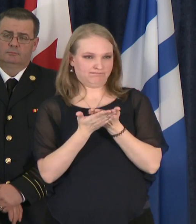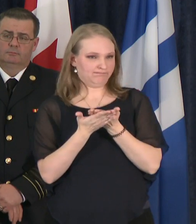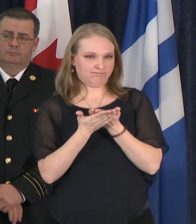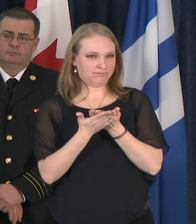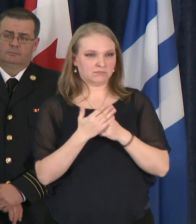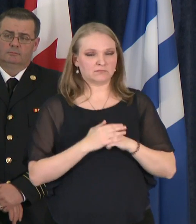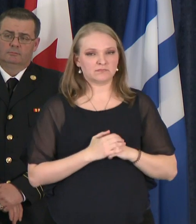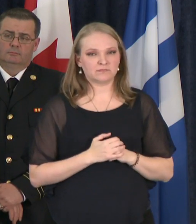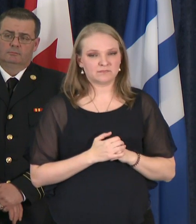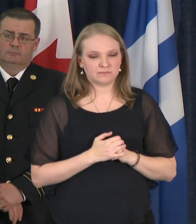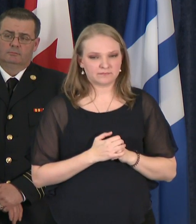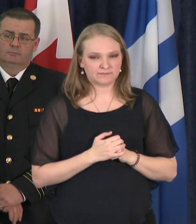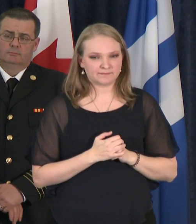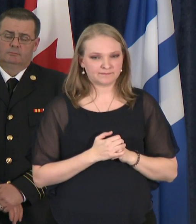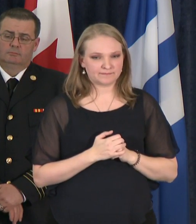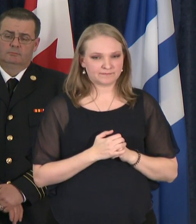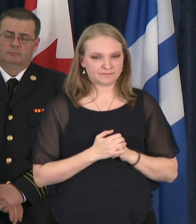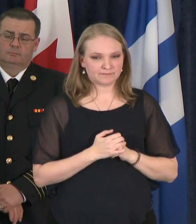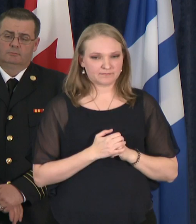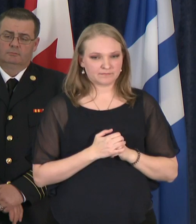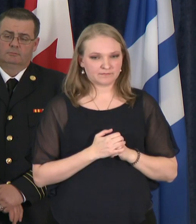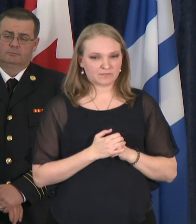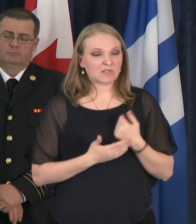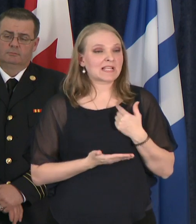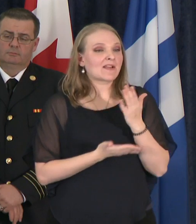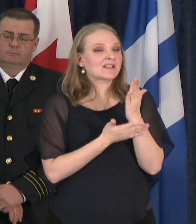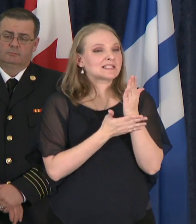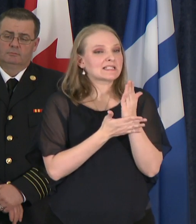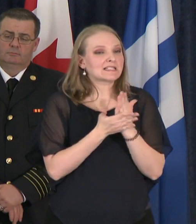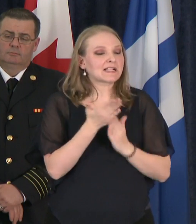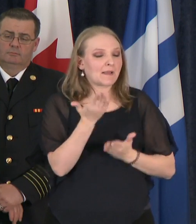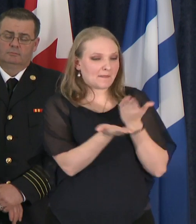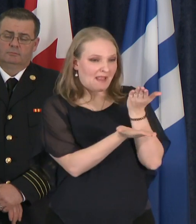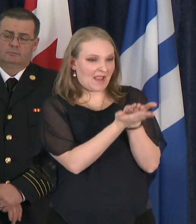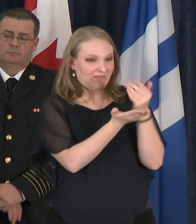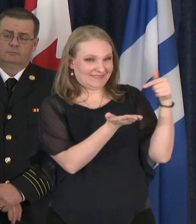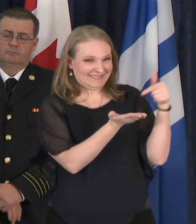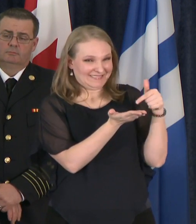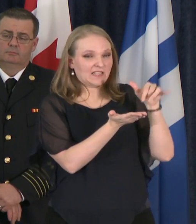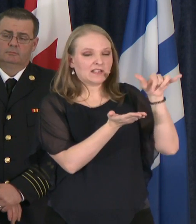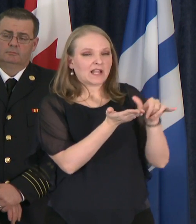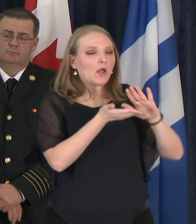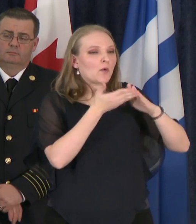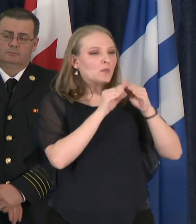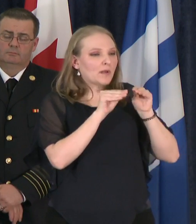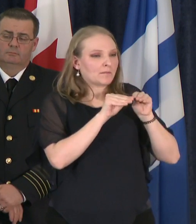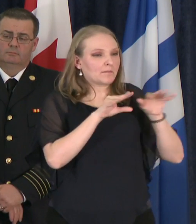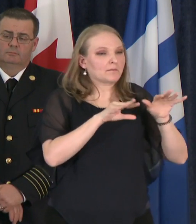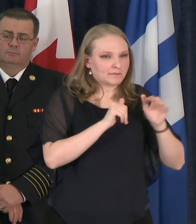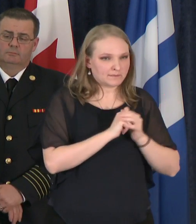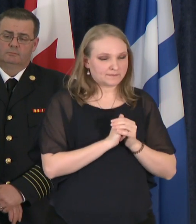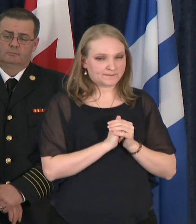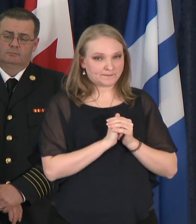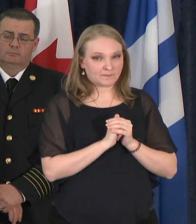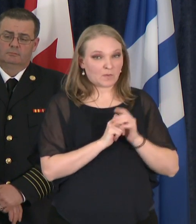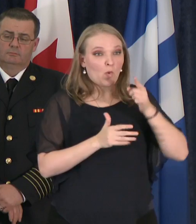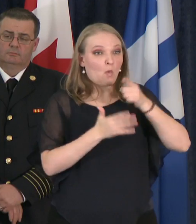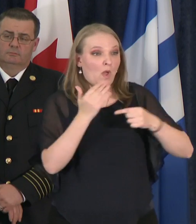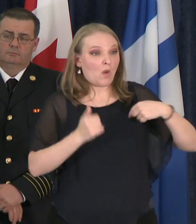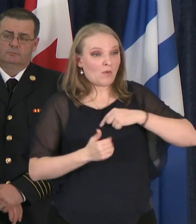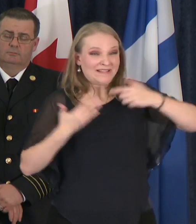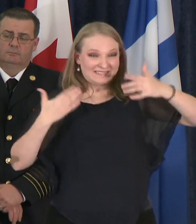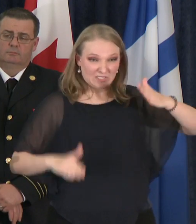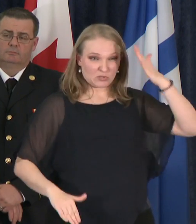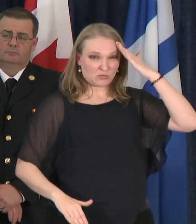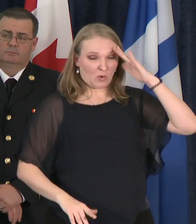say is that we have some evidence of community transmission, and what is known, what is patently